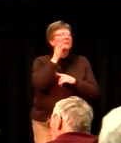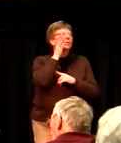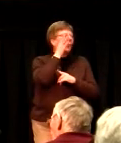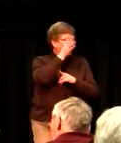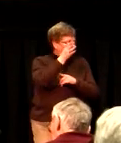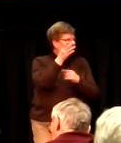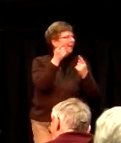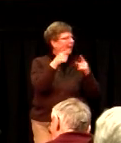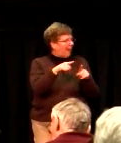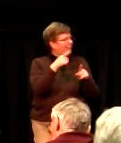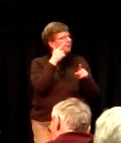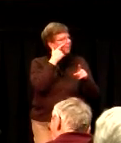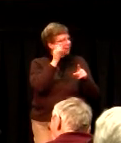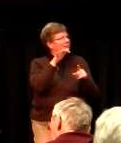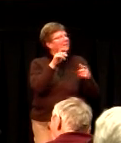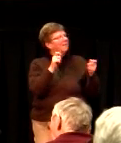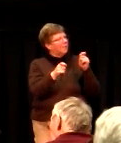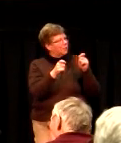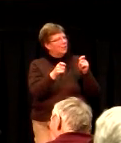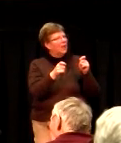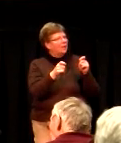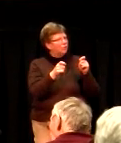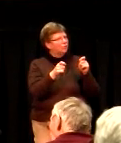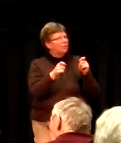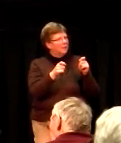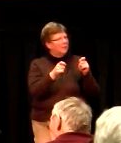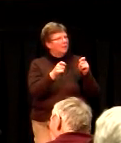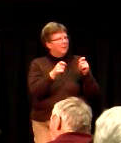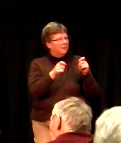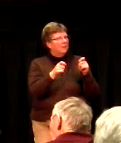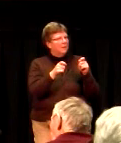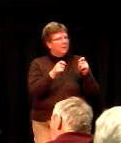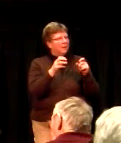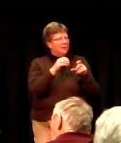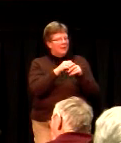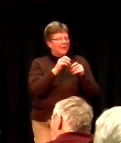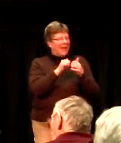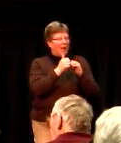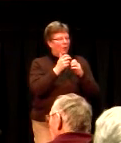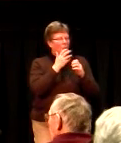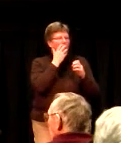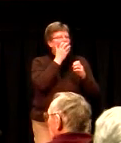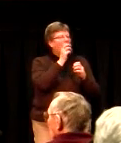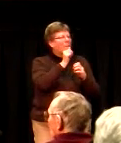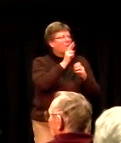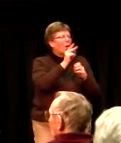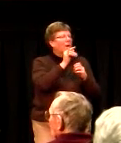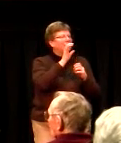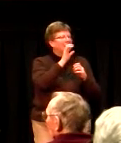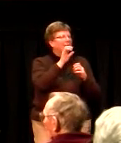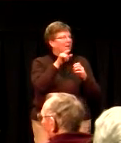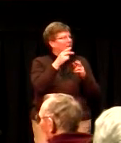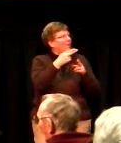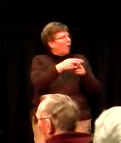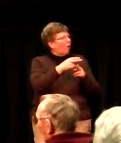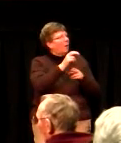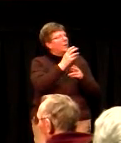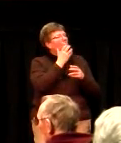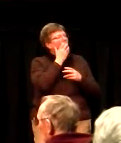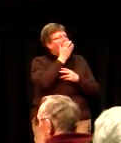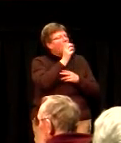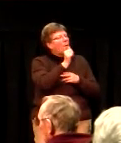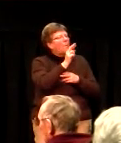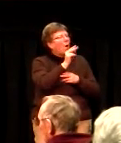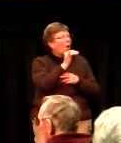happen, and it's because of that change in basically how warm the Arctic is. They actually call it a warm Arctic phase